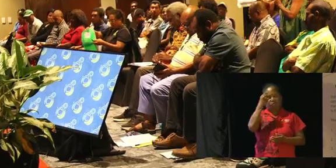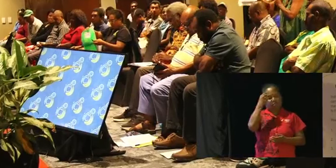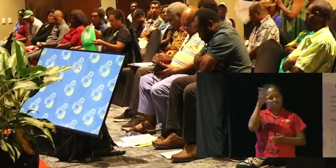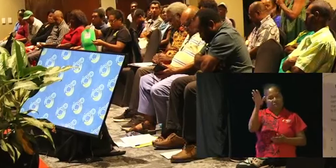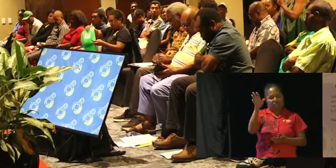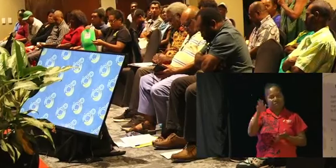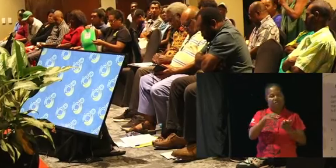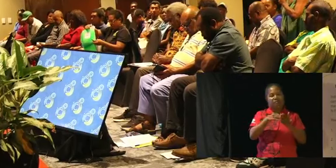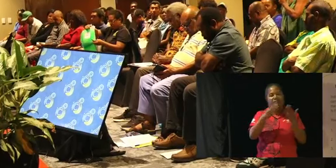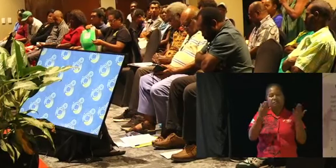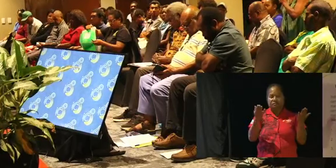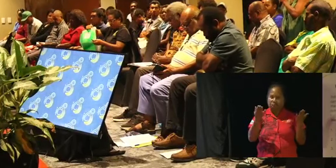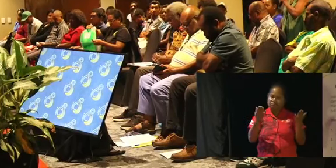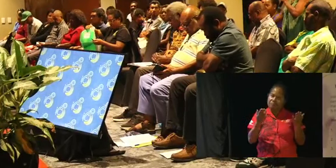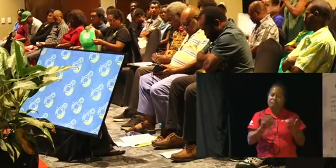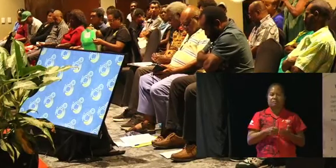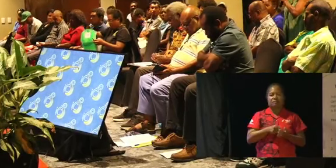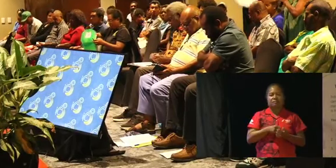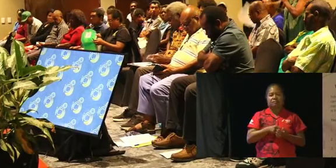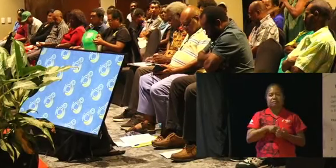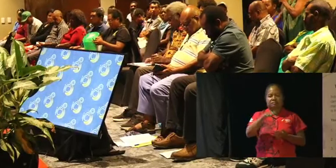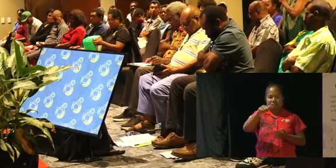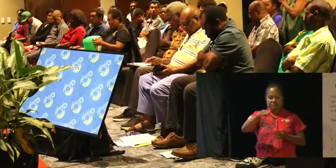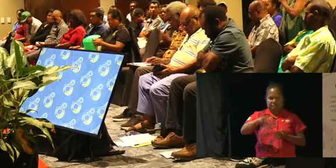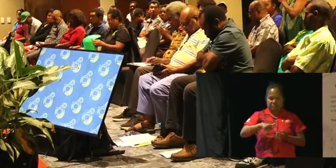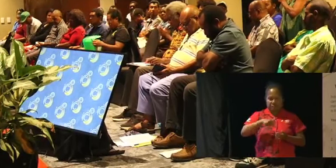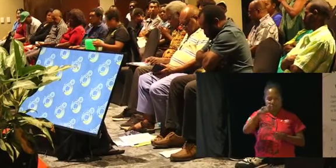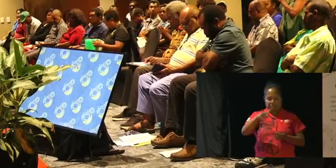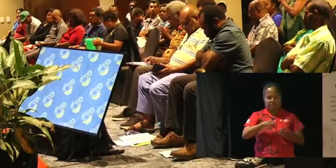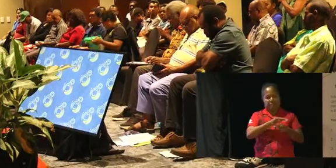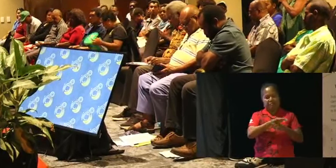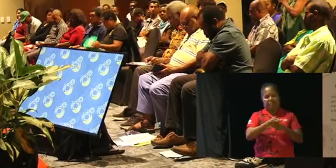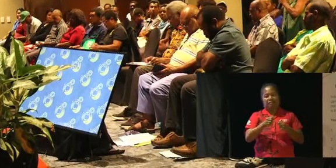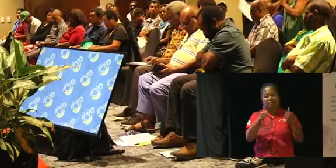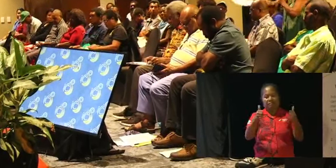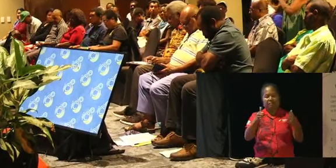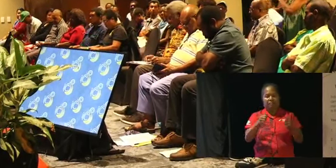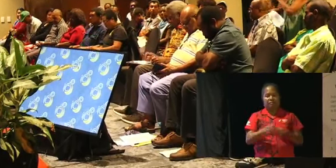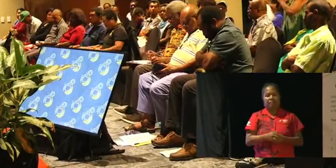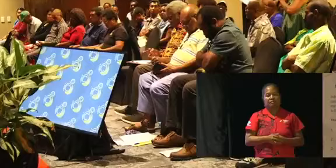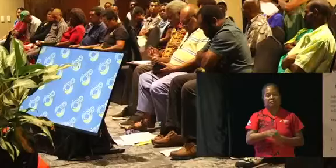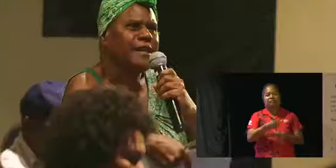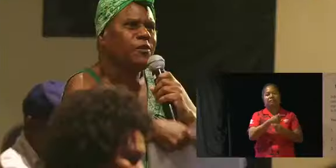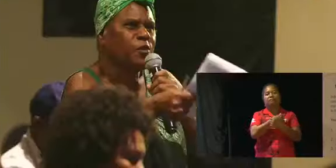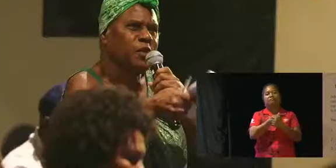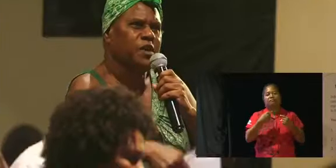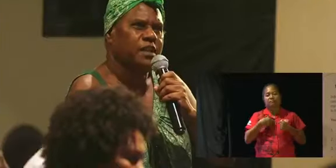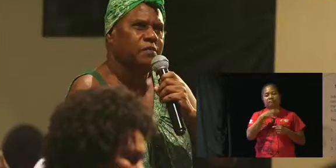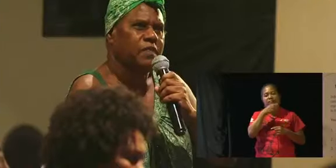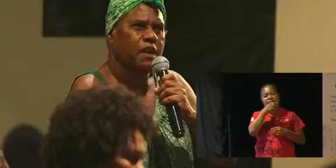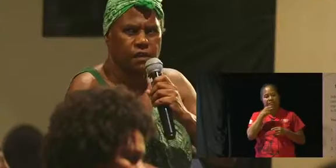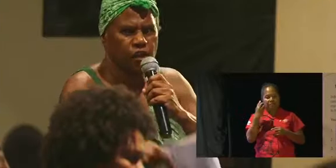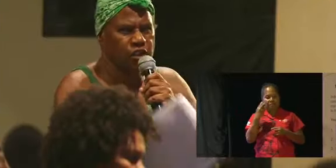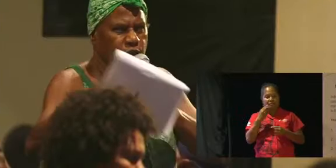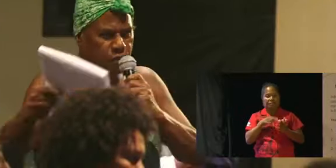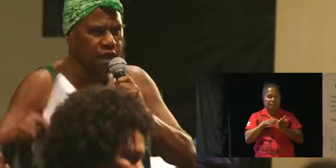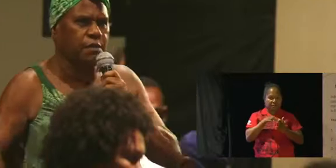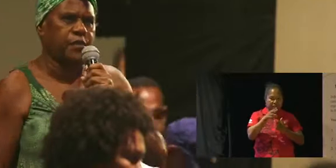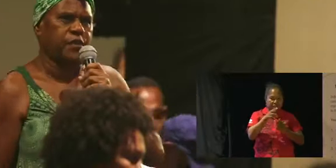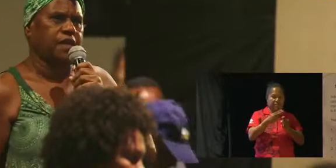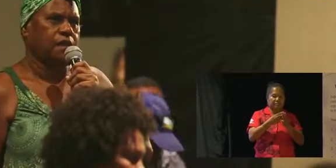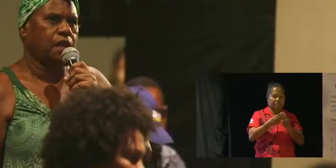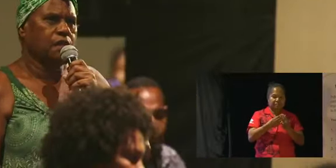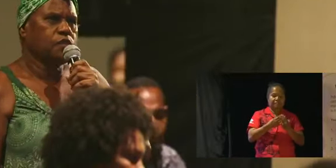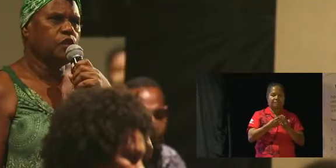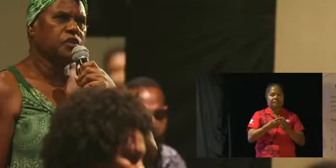convenience comes with a price tag. You may not have expecting you lo making over something. You mean tupla all man na walk about one time. Now something will